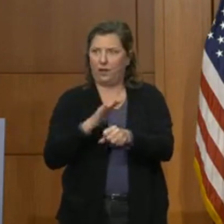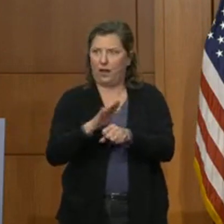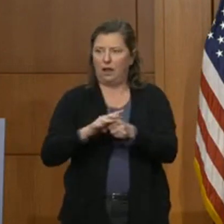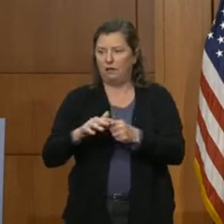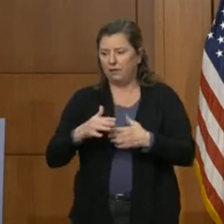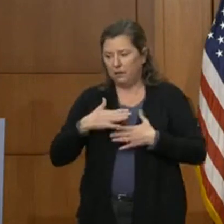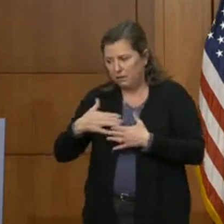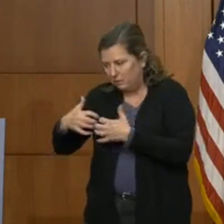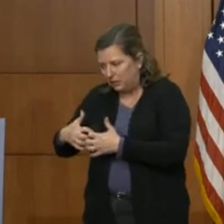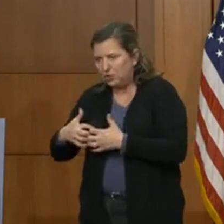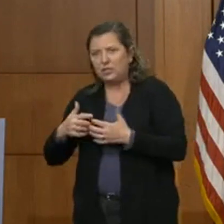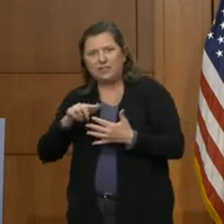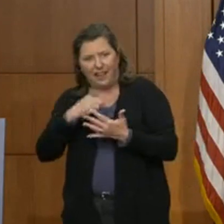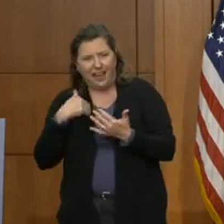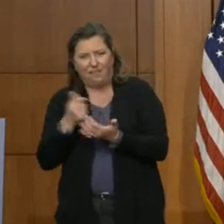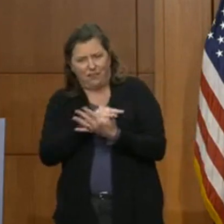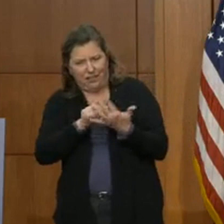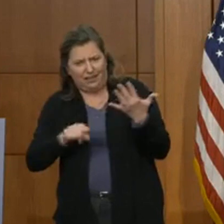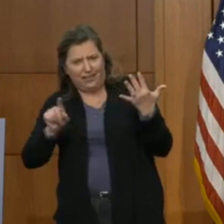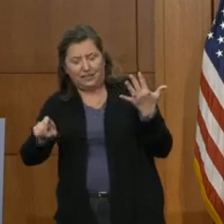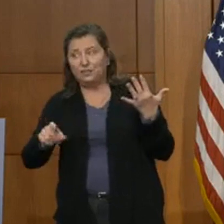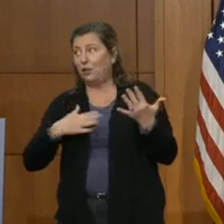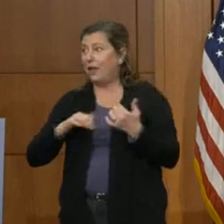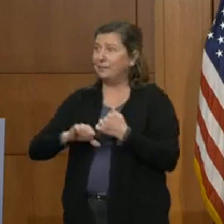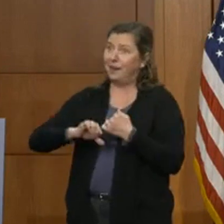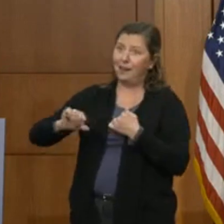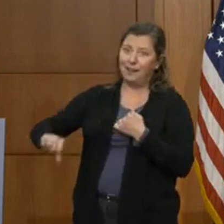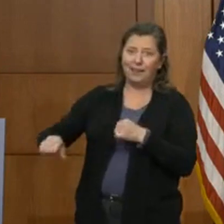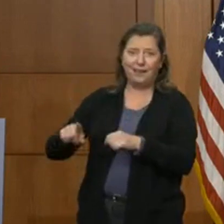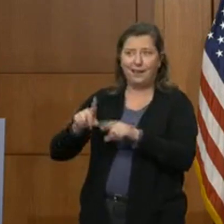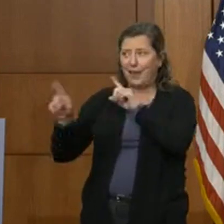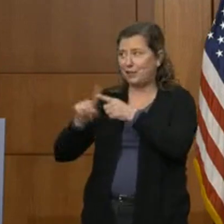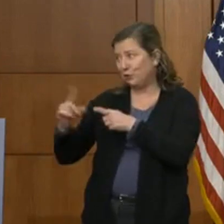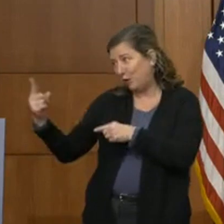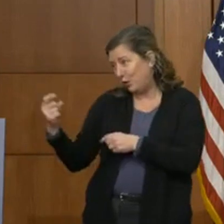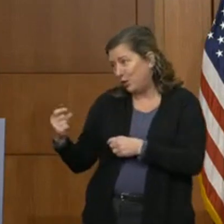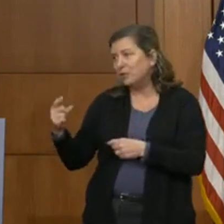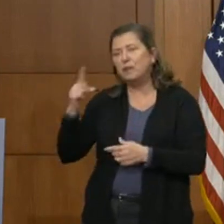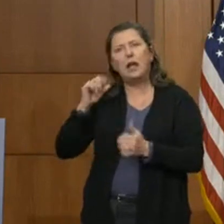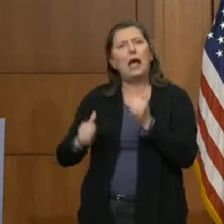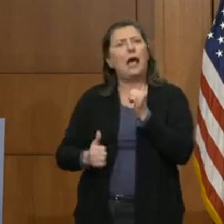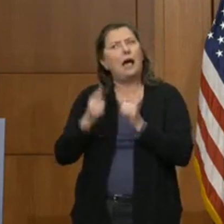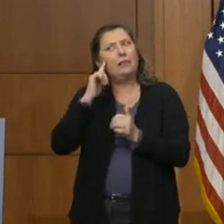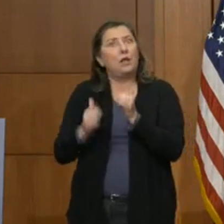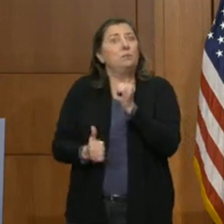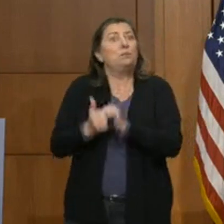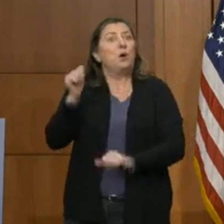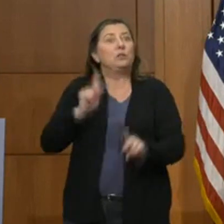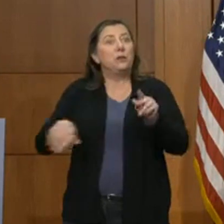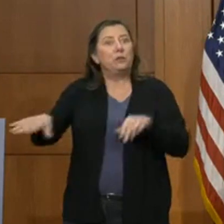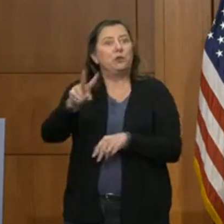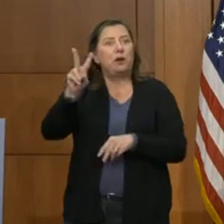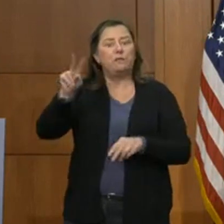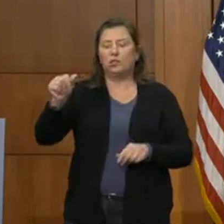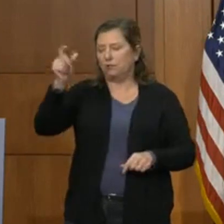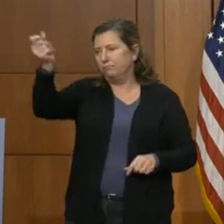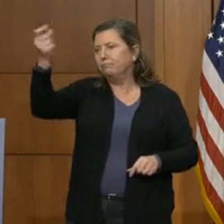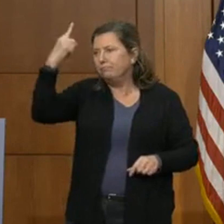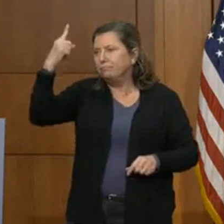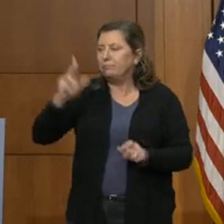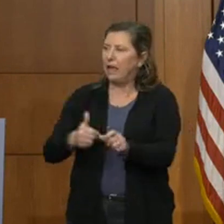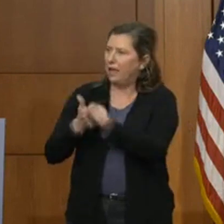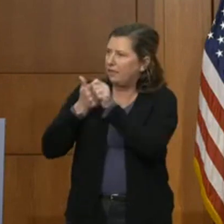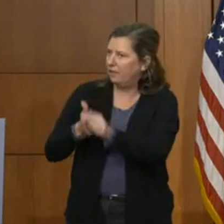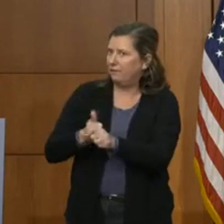need to move forward. So I think that's a long-winded answer to your question, but I think the majority of Virginians get it and have followed the guidelines,